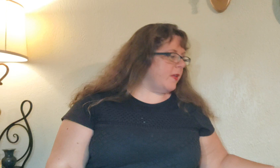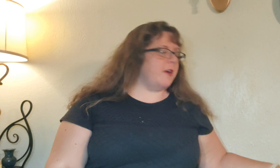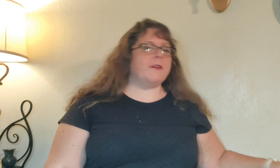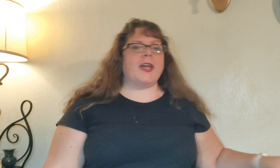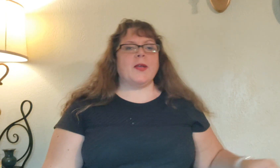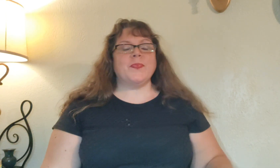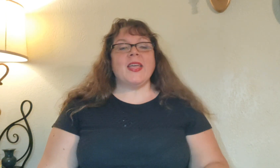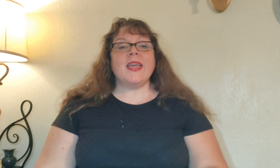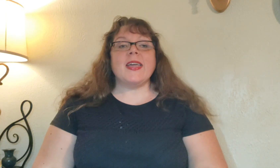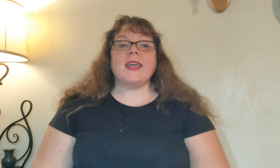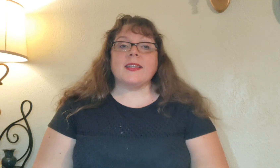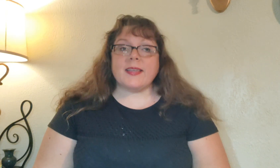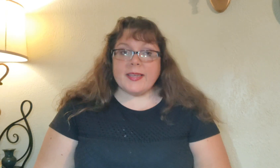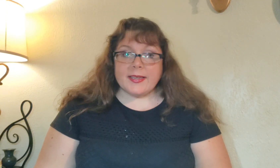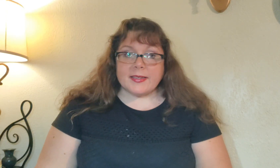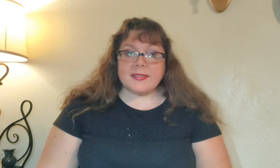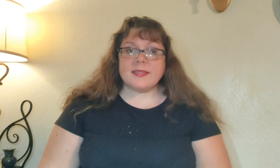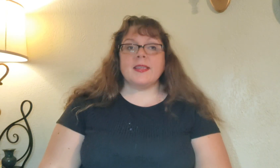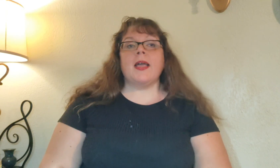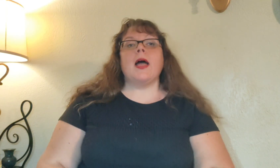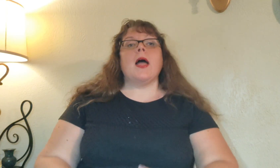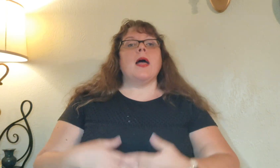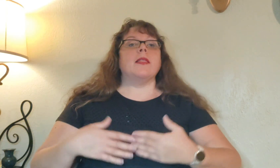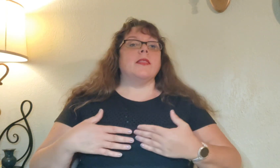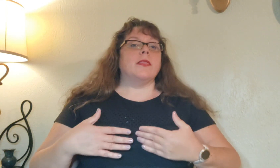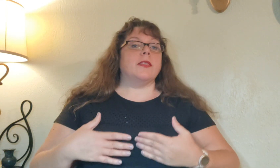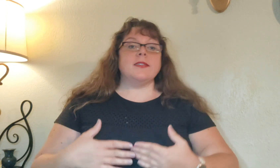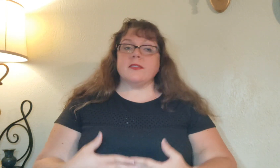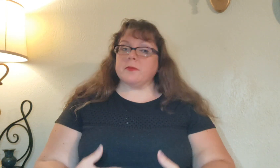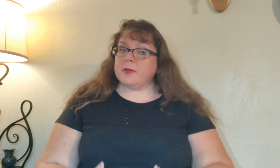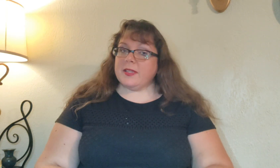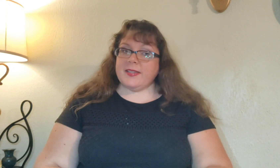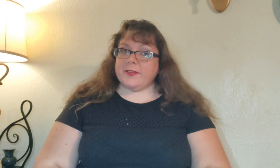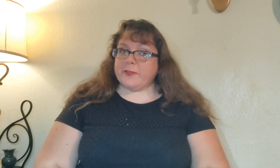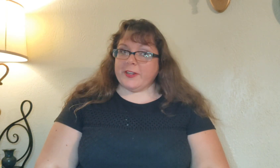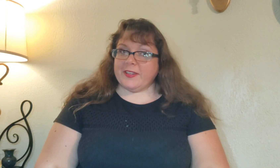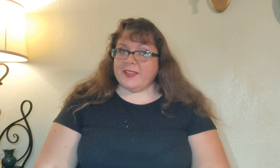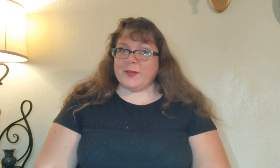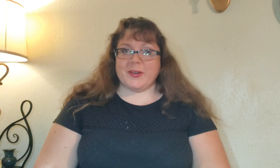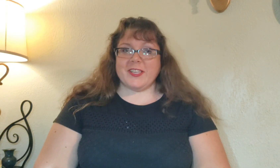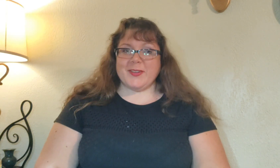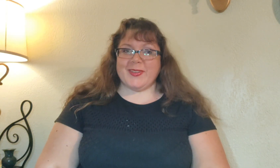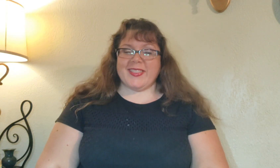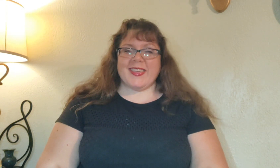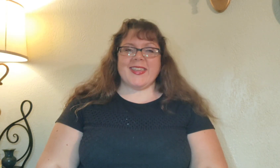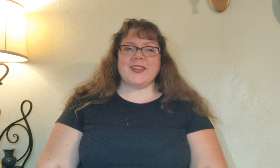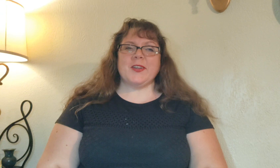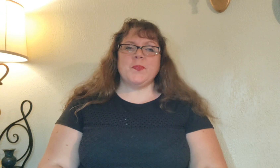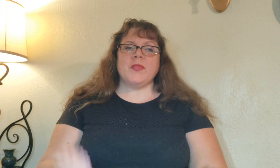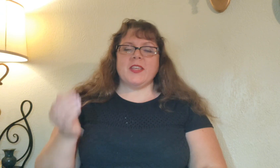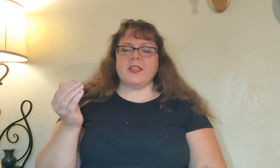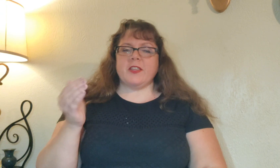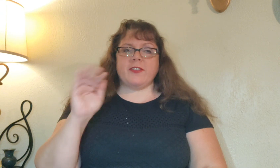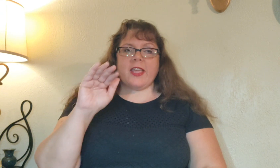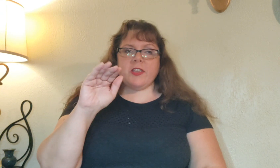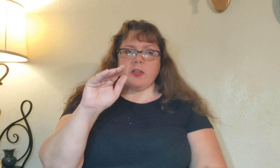All right. In kiss, this is really different than what you would think. You take